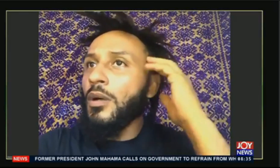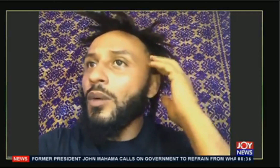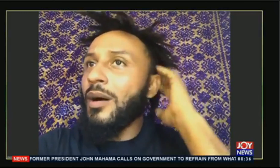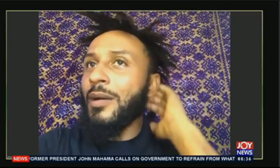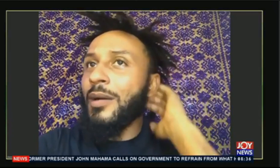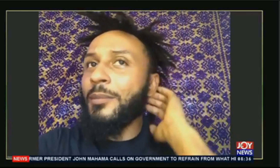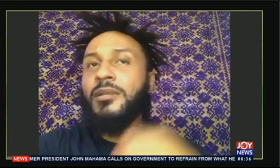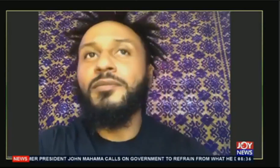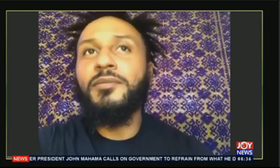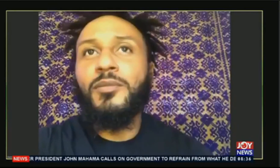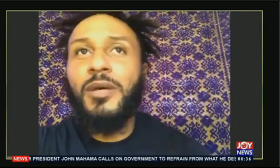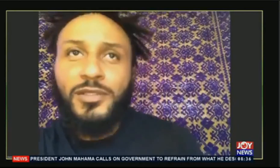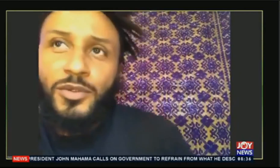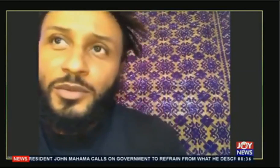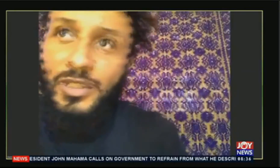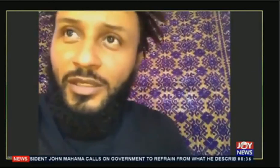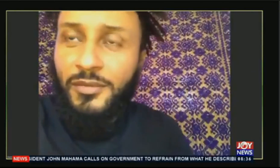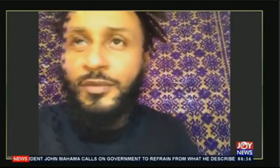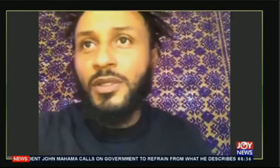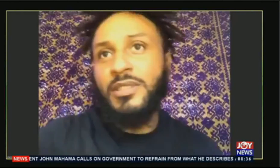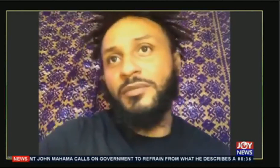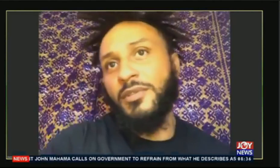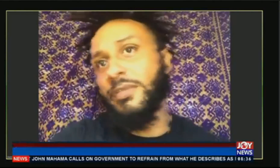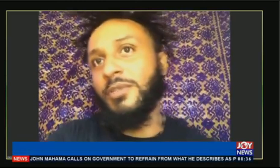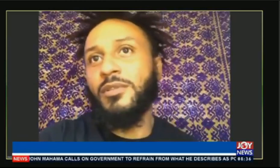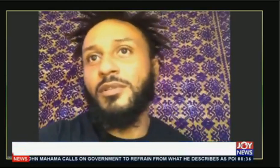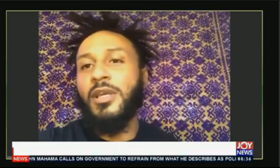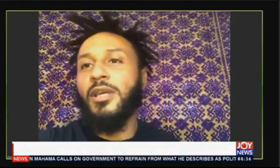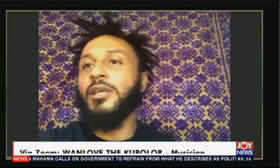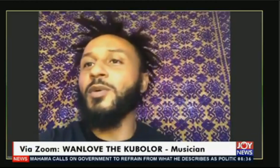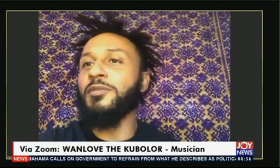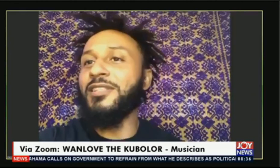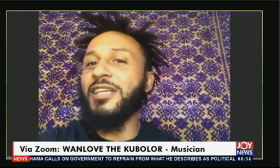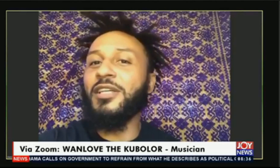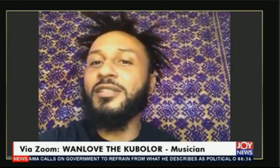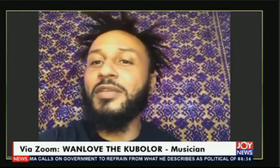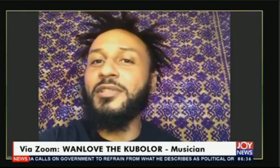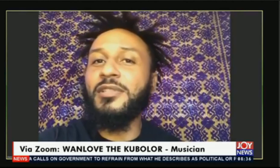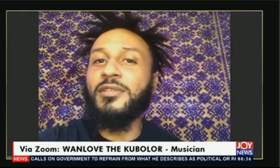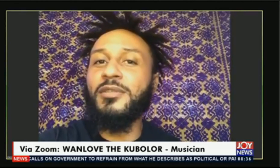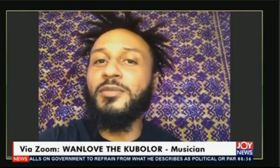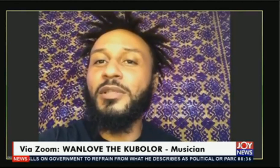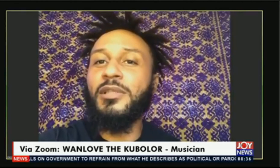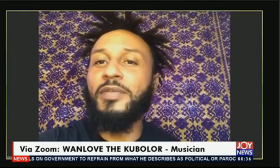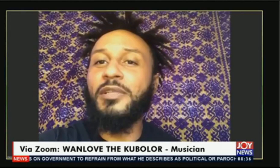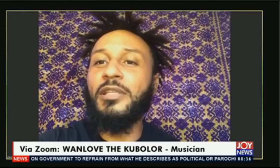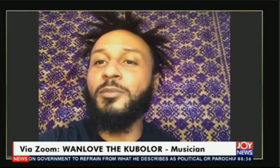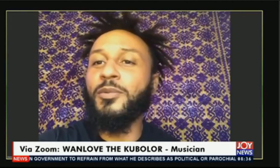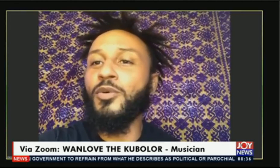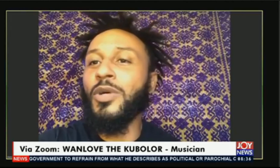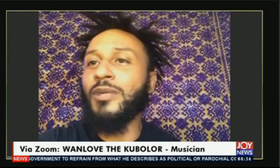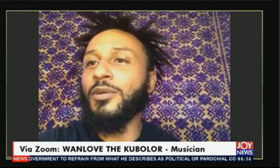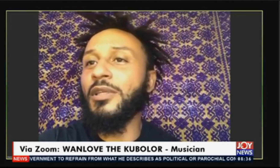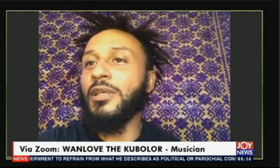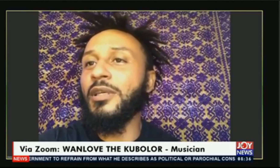Wow, I mean, but first of all, we thank her for her service because it's one of the essential services because we definitely need people